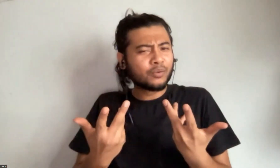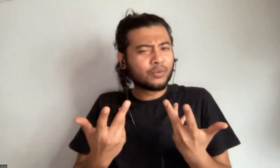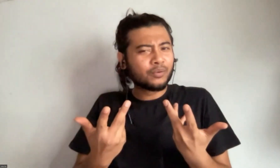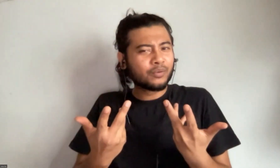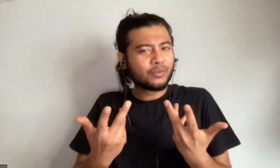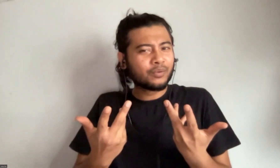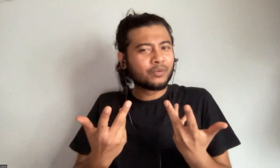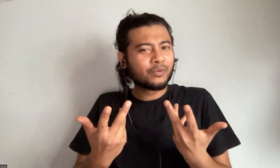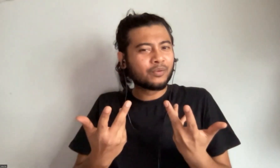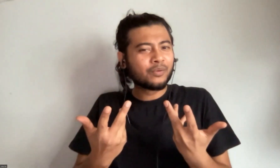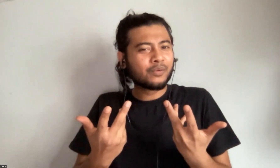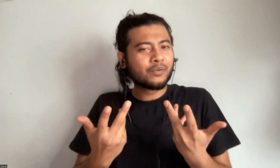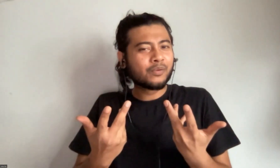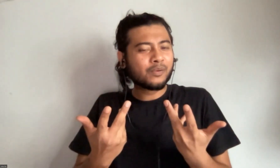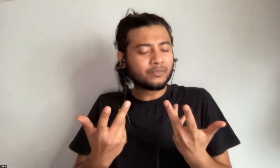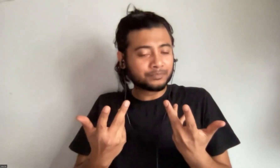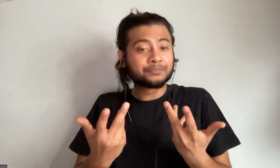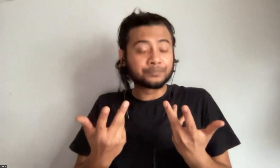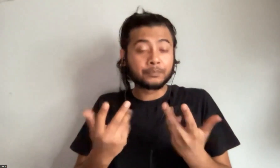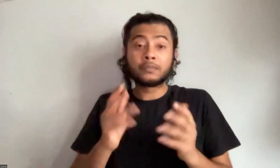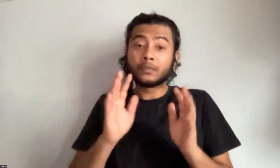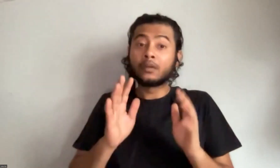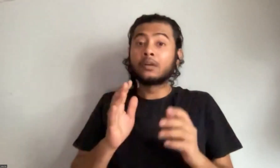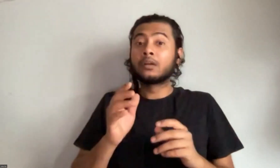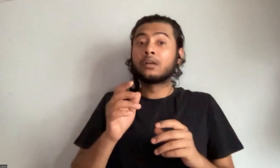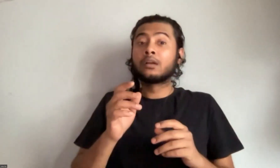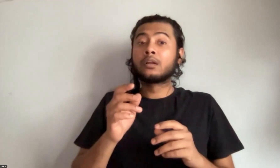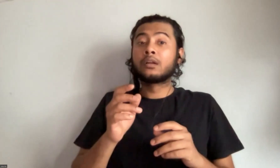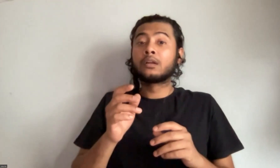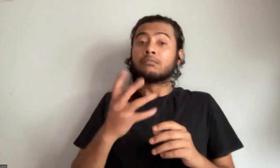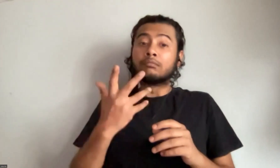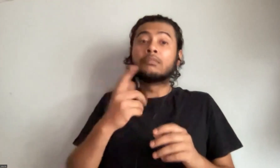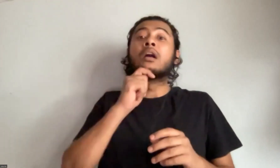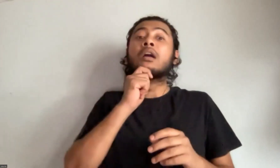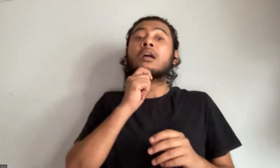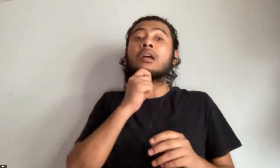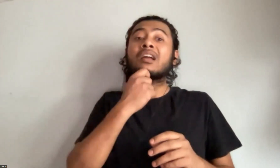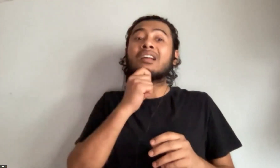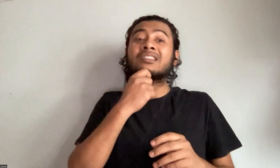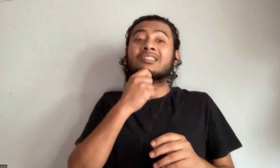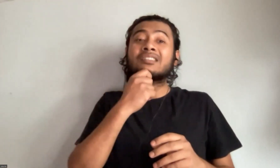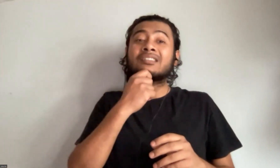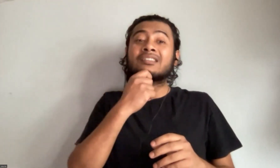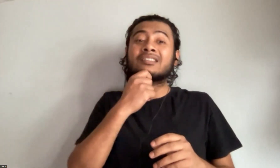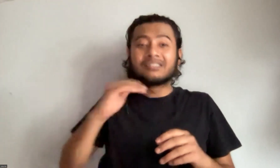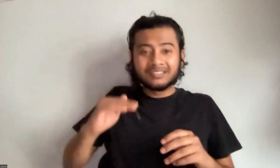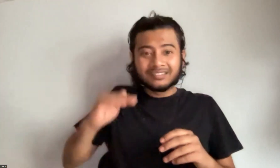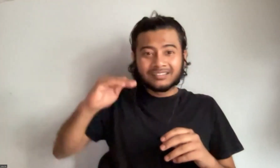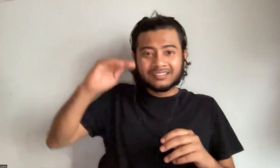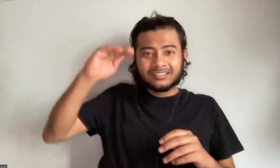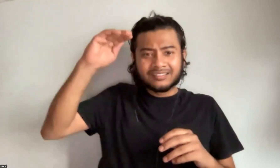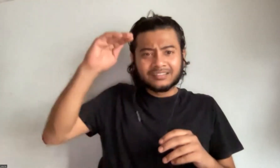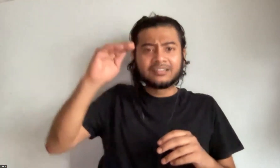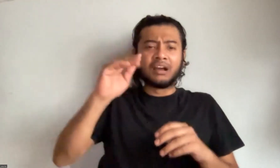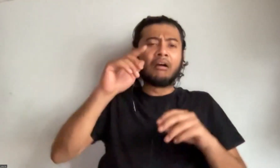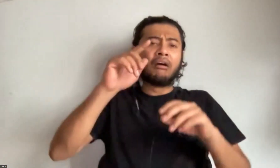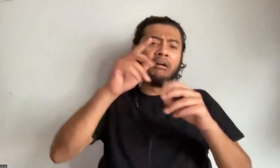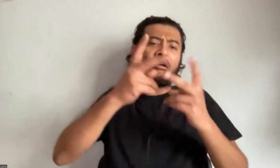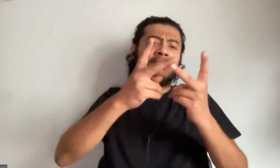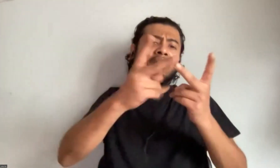having a long life of 70, 80 years, whereas some people will just die at 25 or 30 years old. But whatever duration we